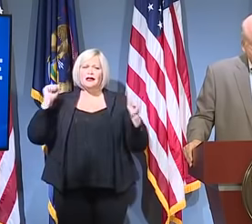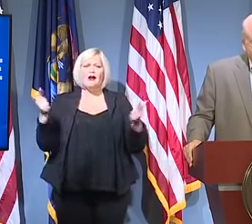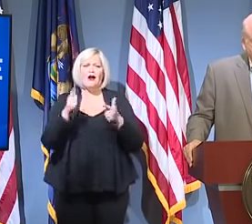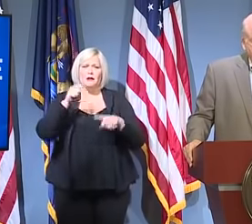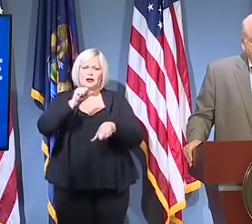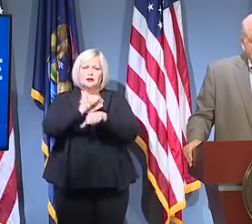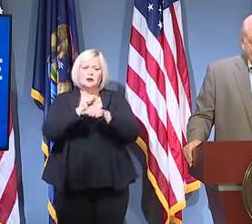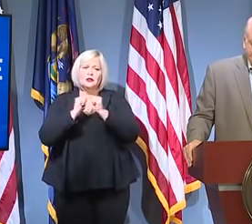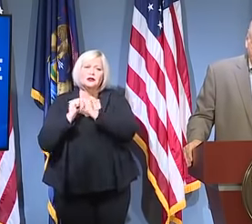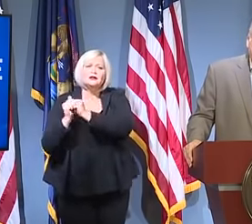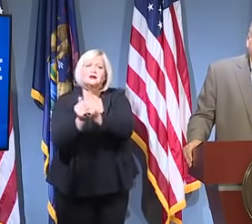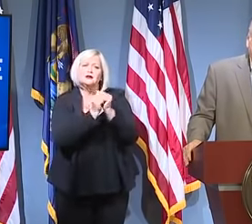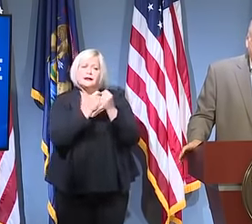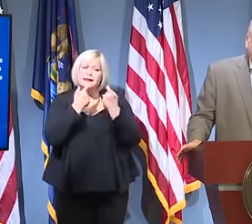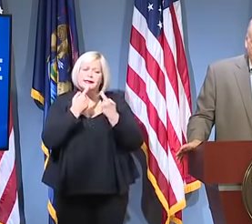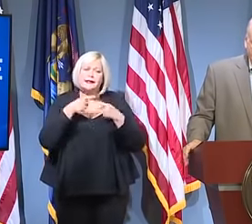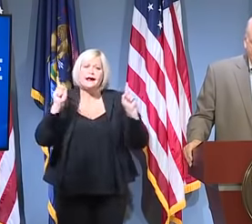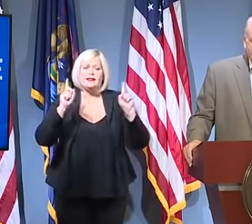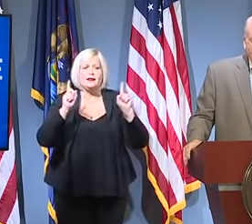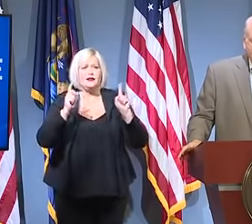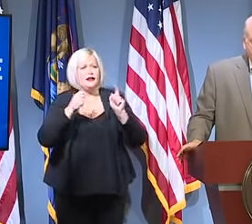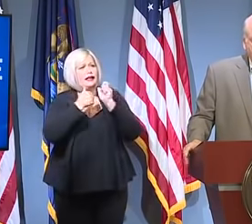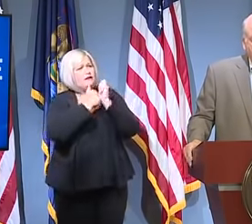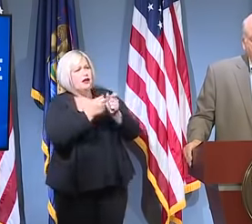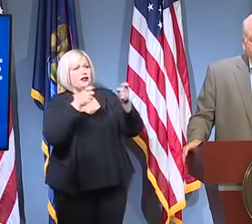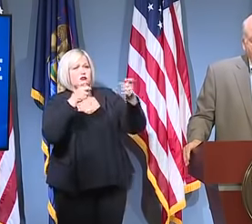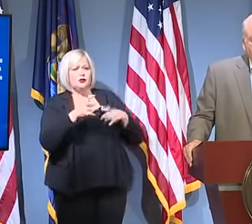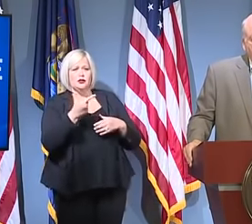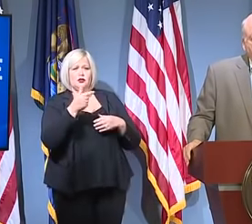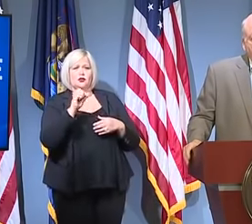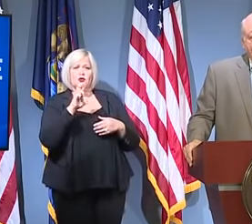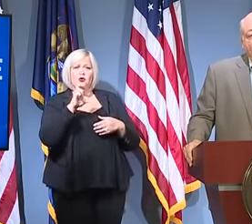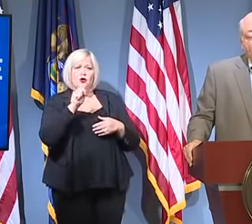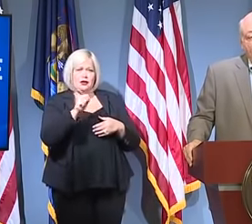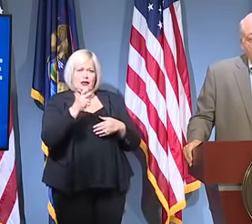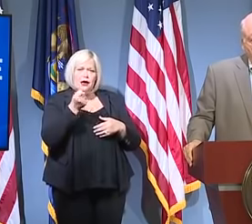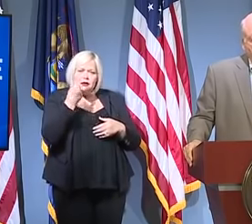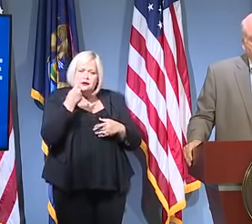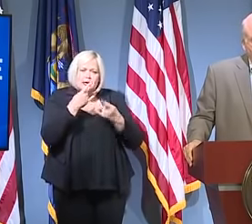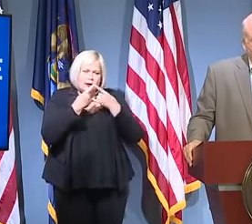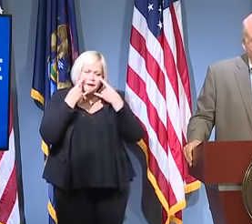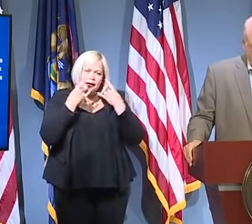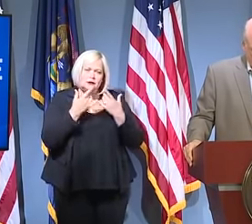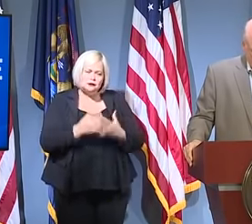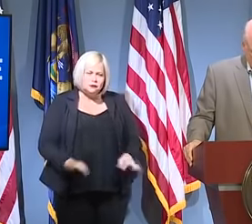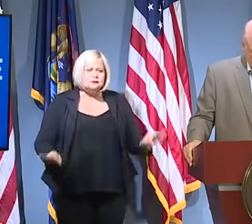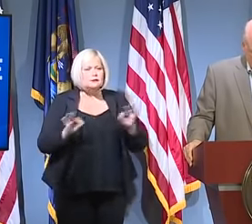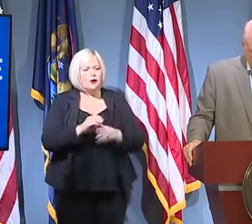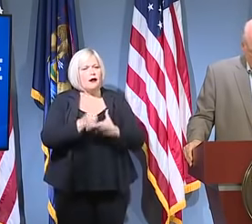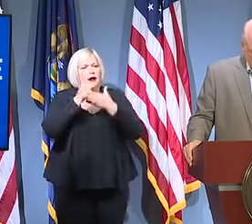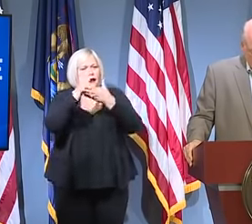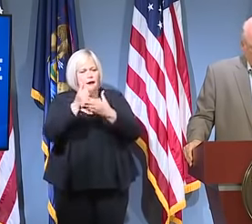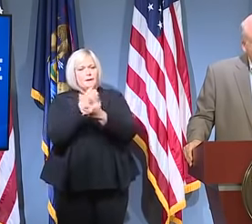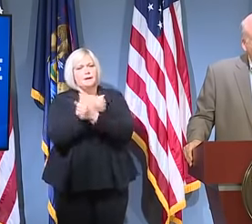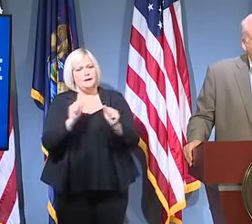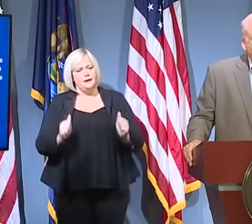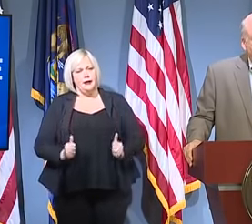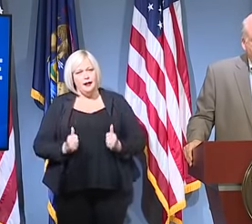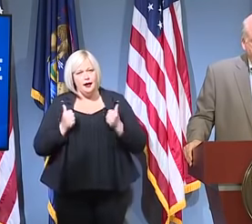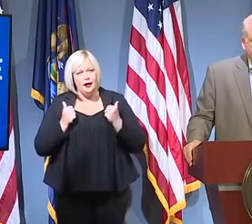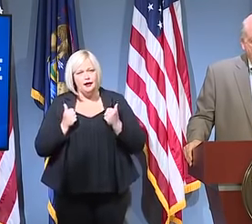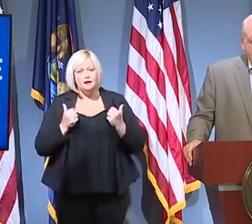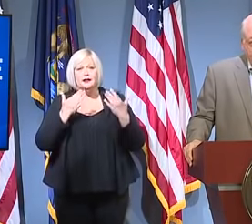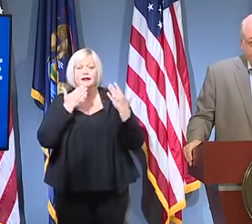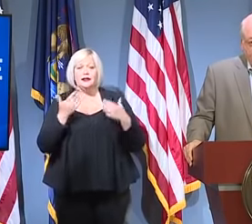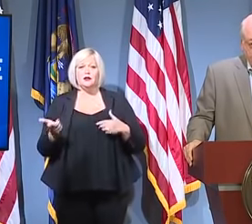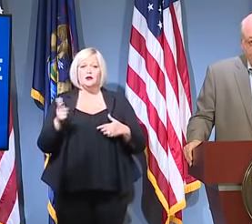group and to listen to Director Gordon and understand the power of what masking can do to save lives. So thank you. I'd like